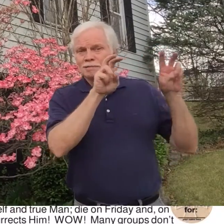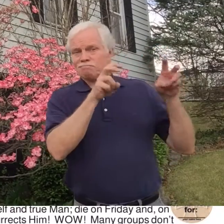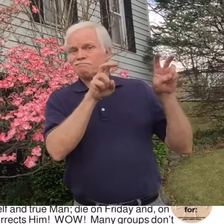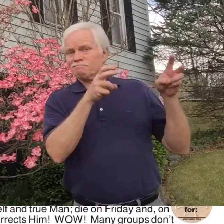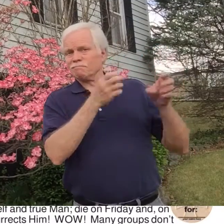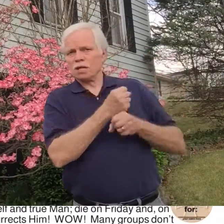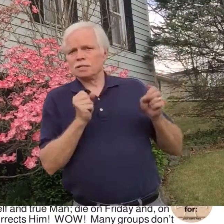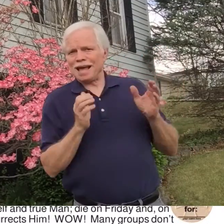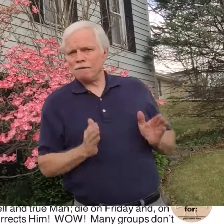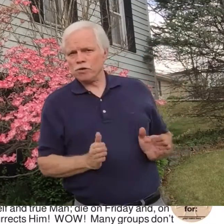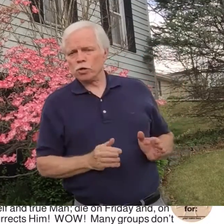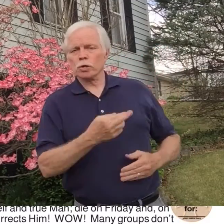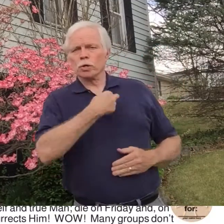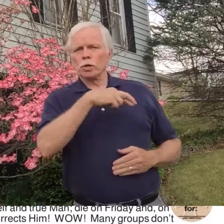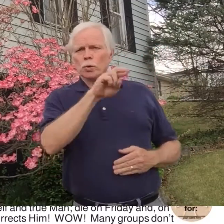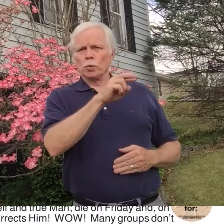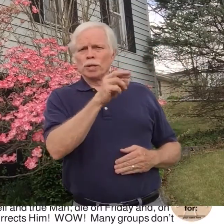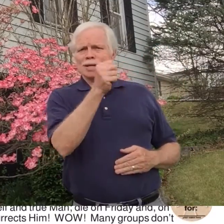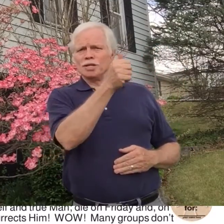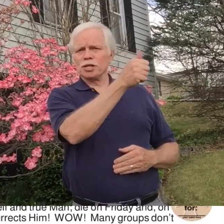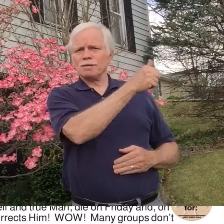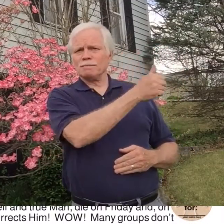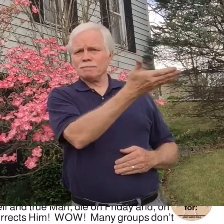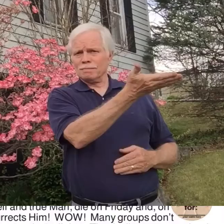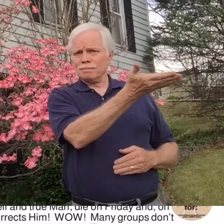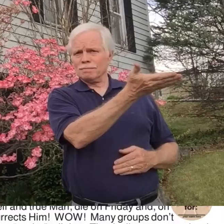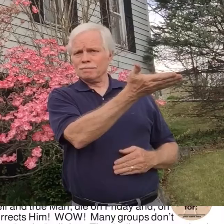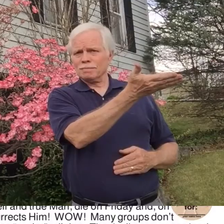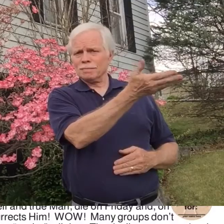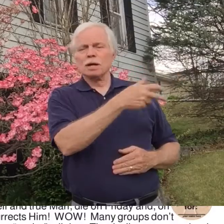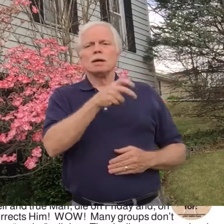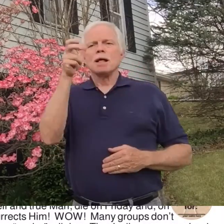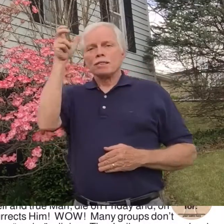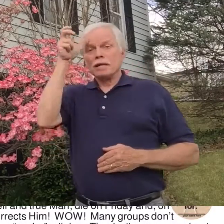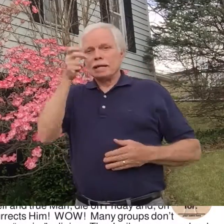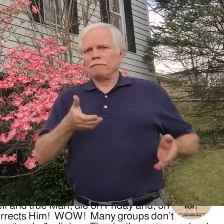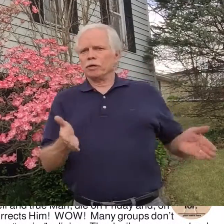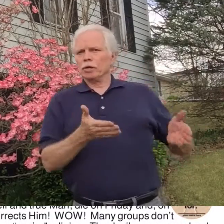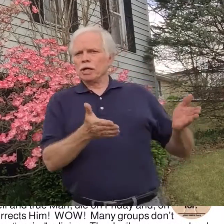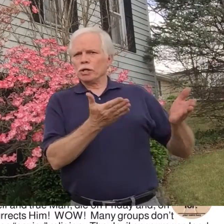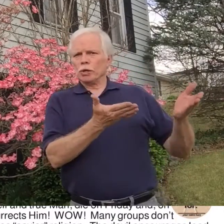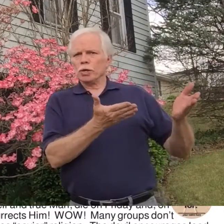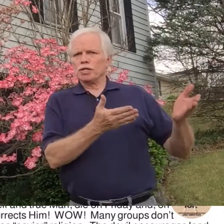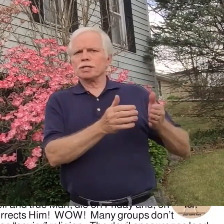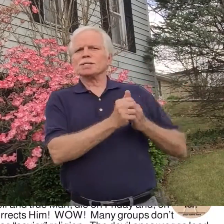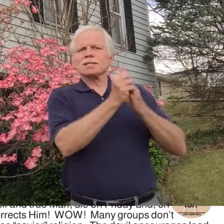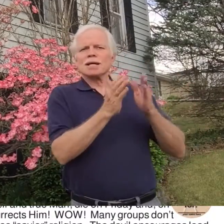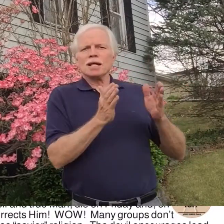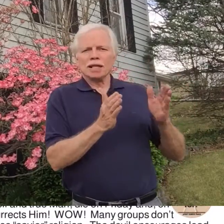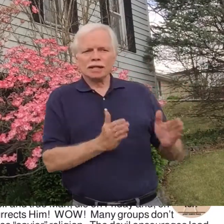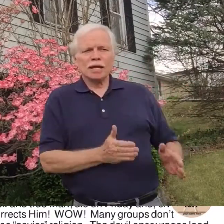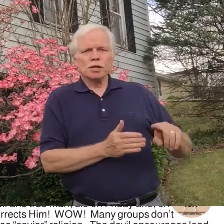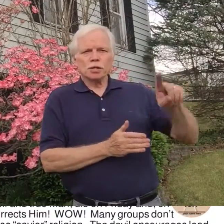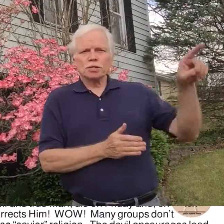savior religion. The devil encourages the leaders